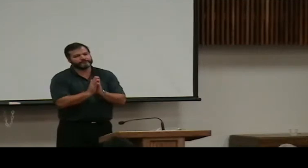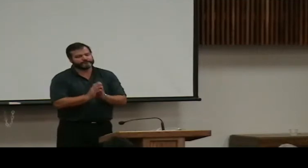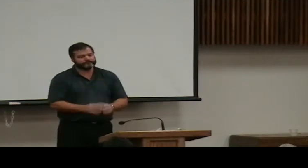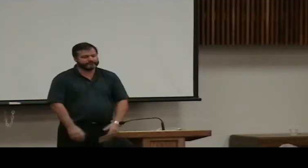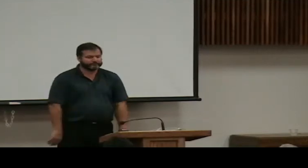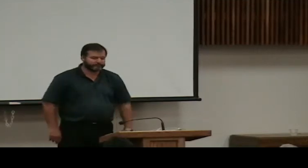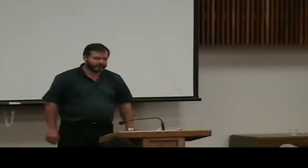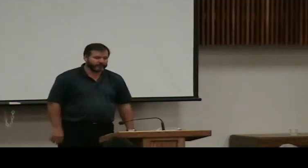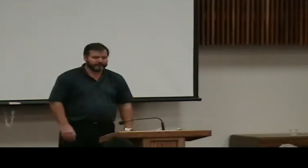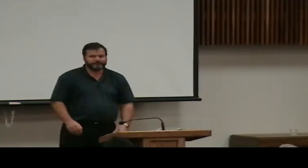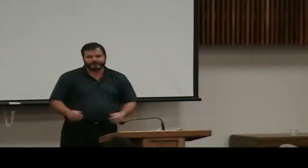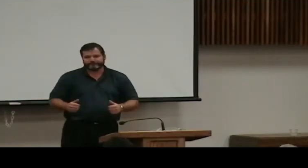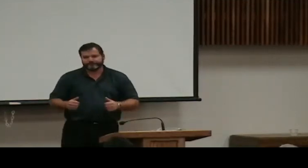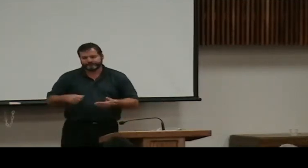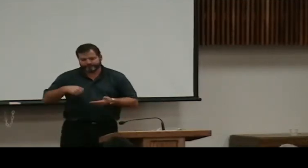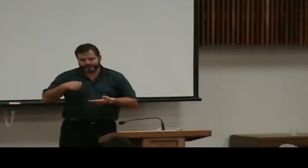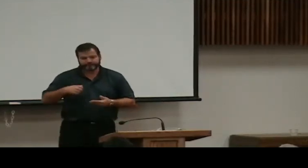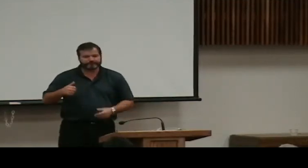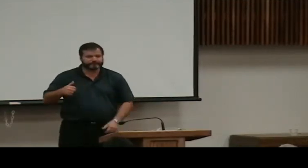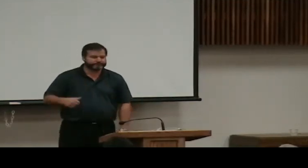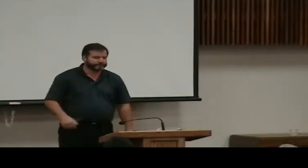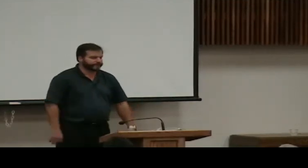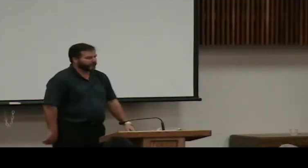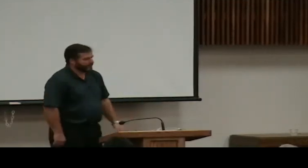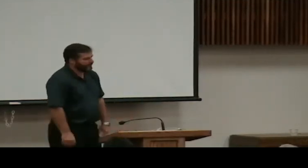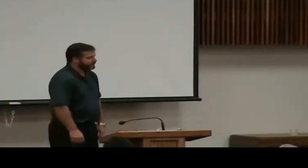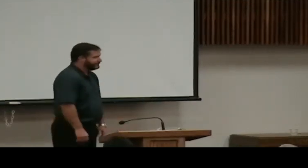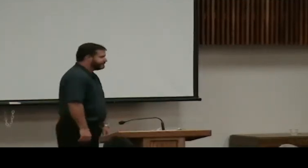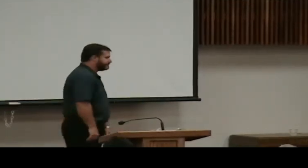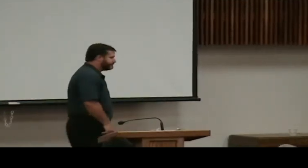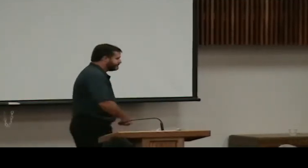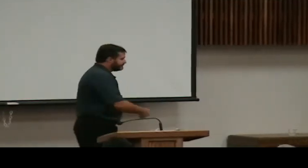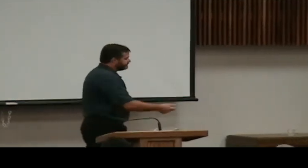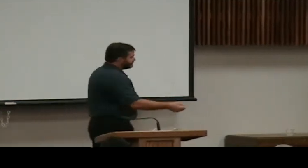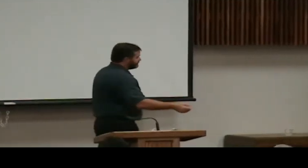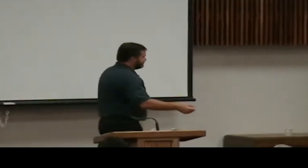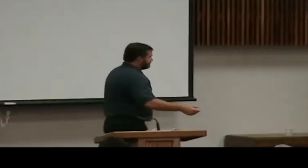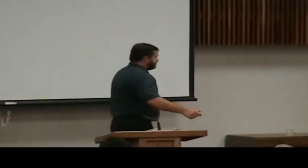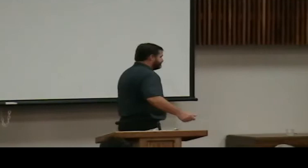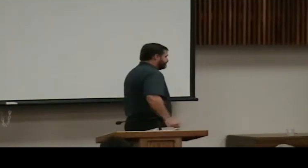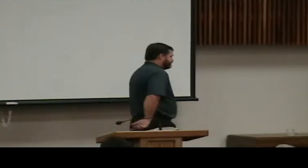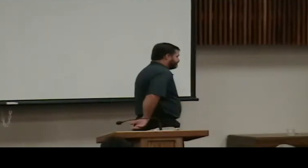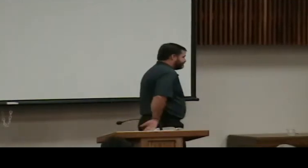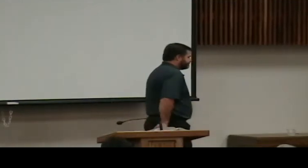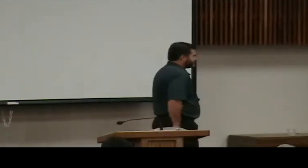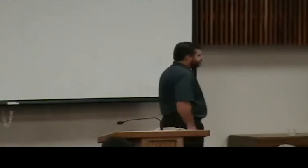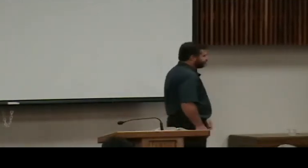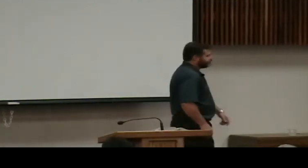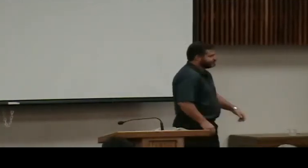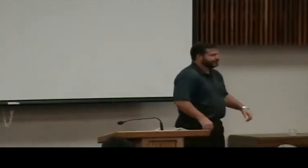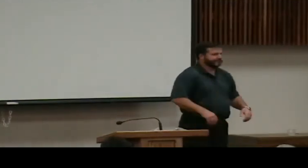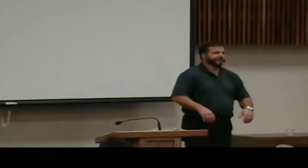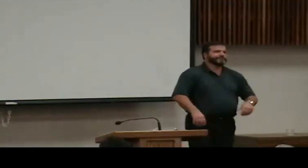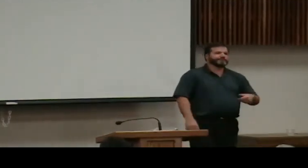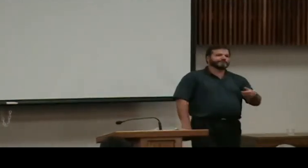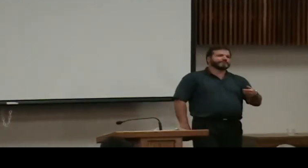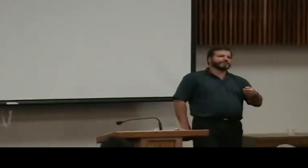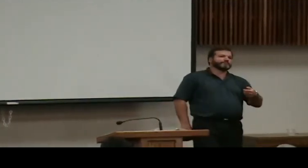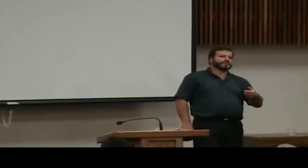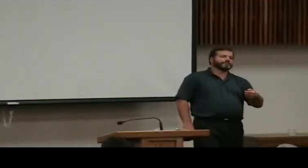I prayed half-heartedly. Ate that night. Went to my bedroom. Got on the